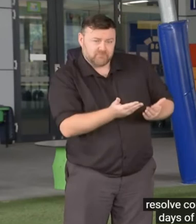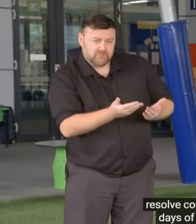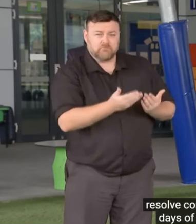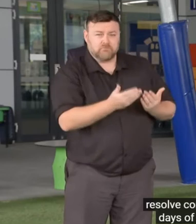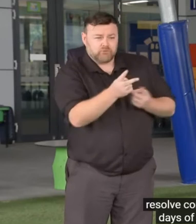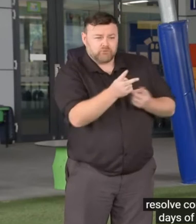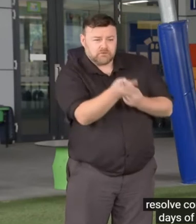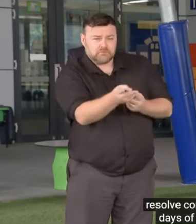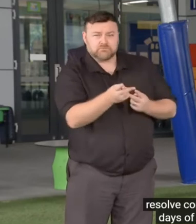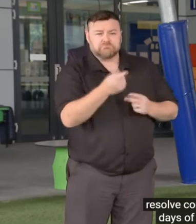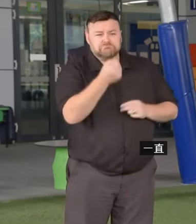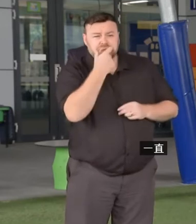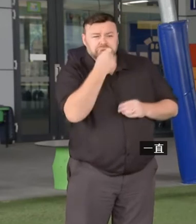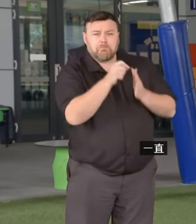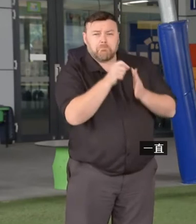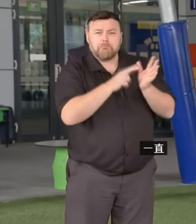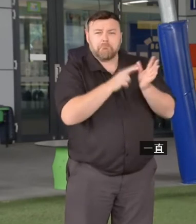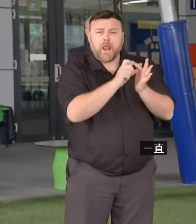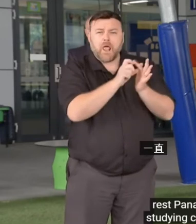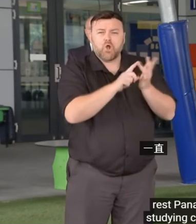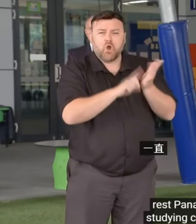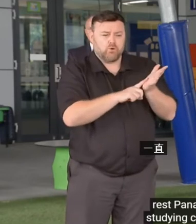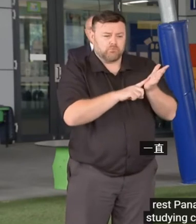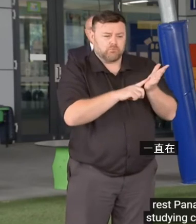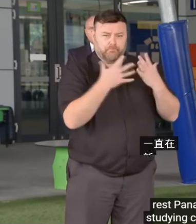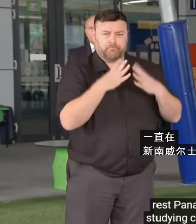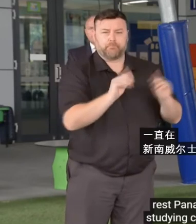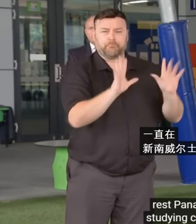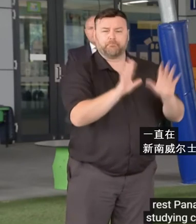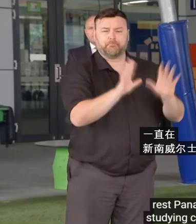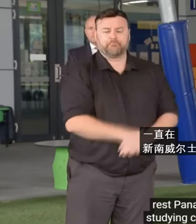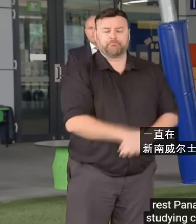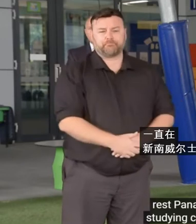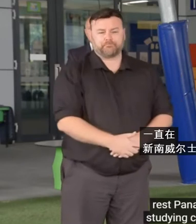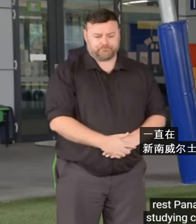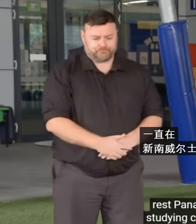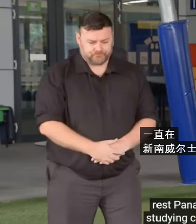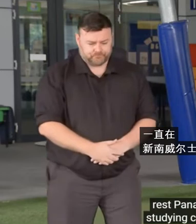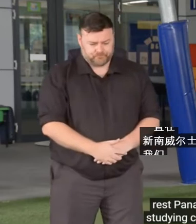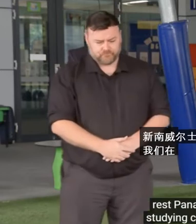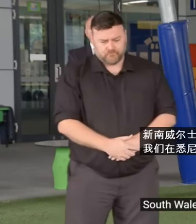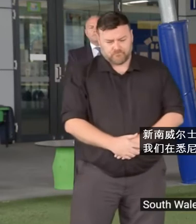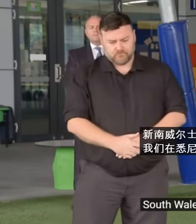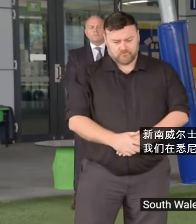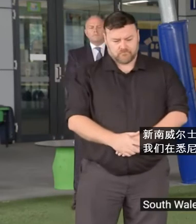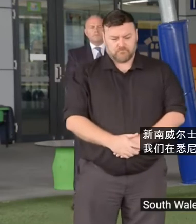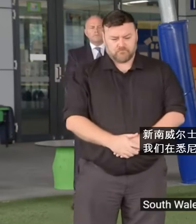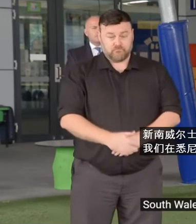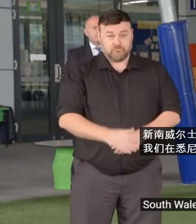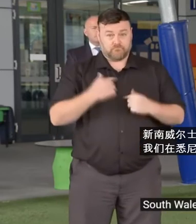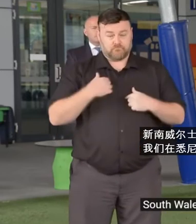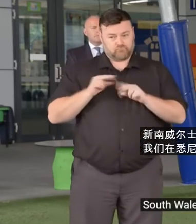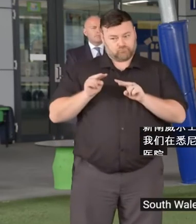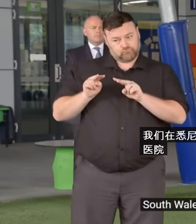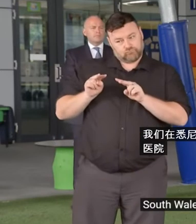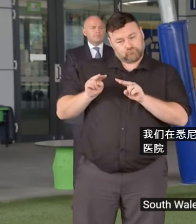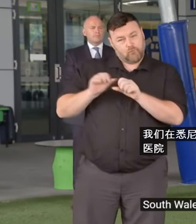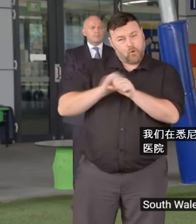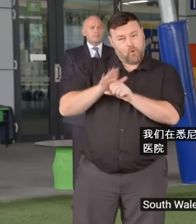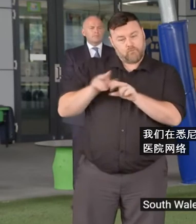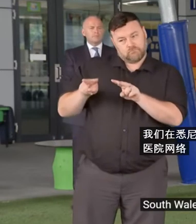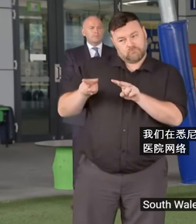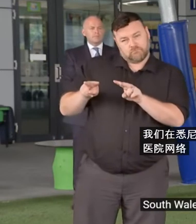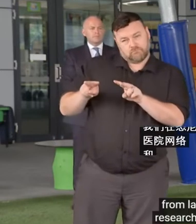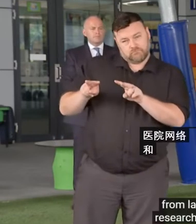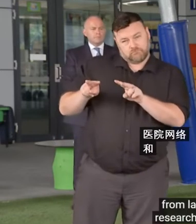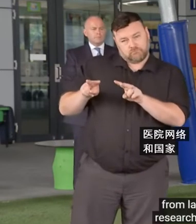Panadol. We have been studying COVID closely in New South Wales, and you've seen a report from last year from our researchers at the Sydney